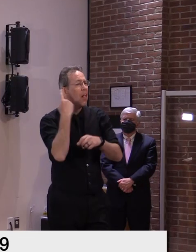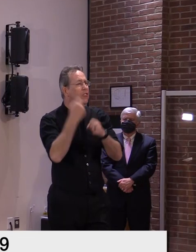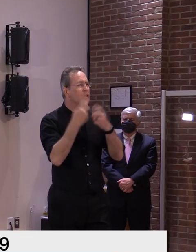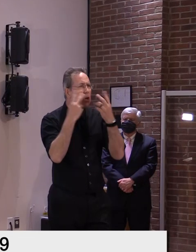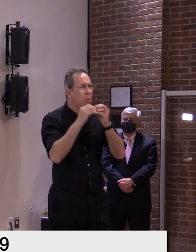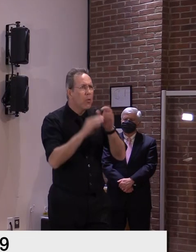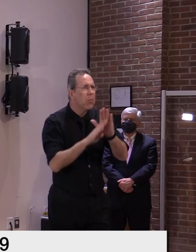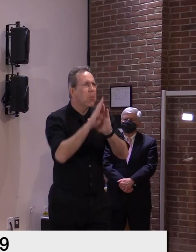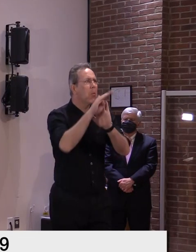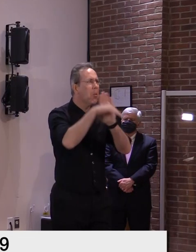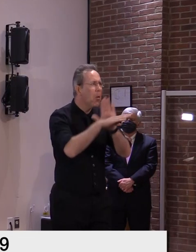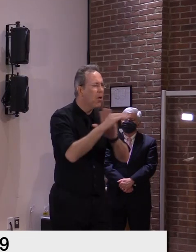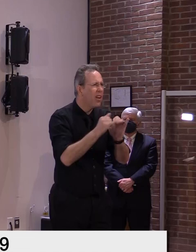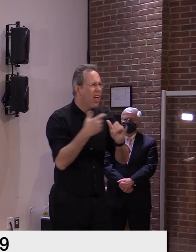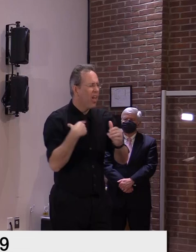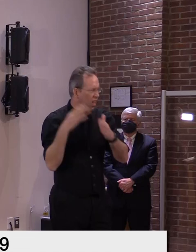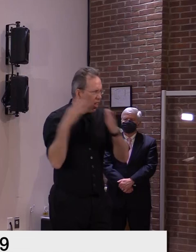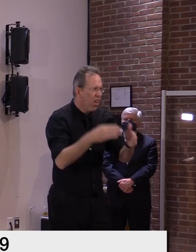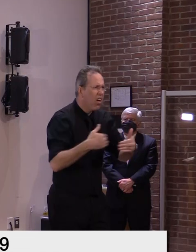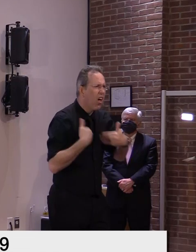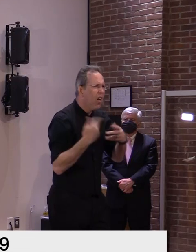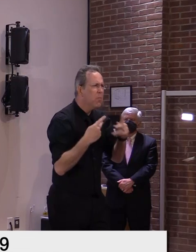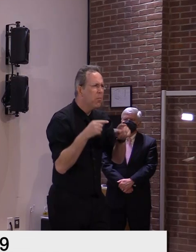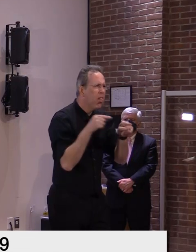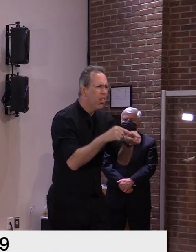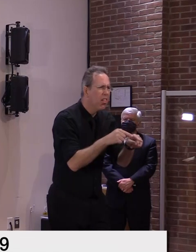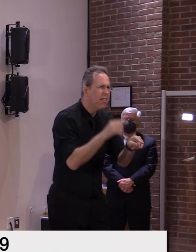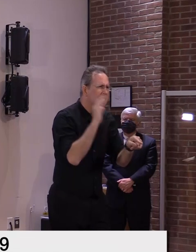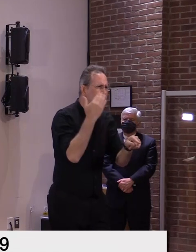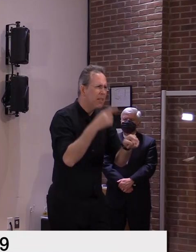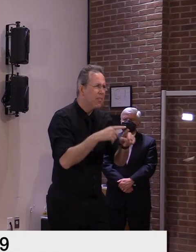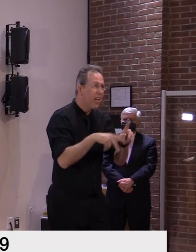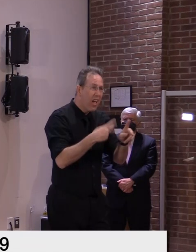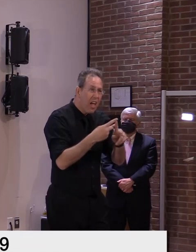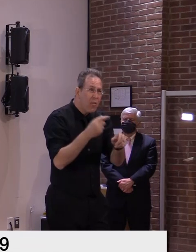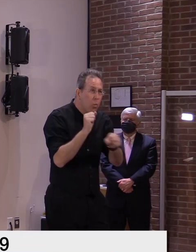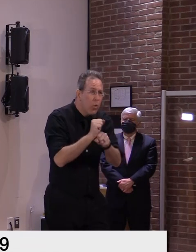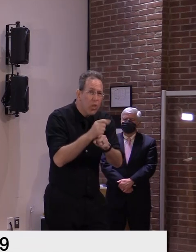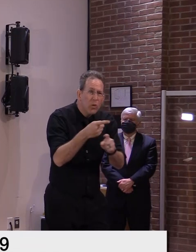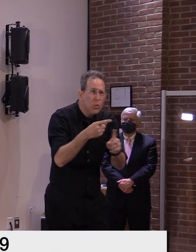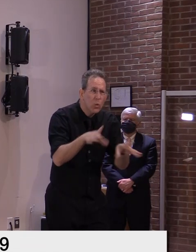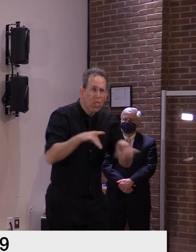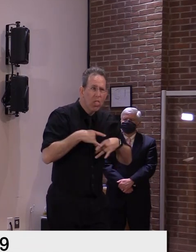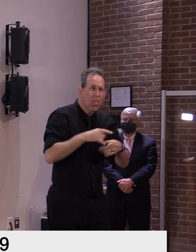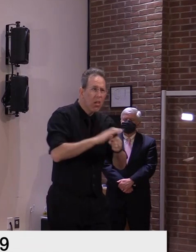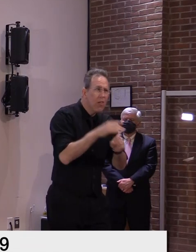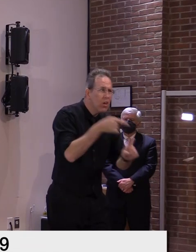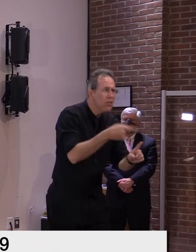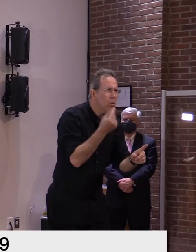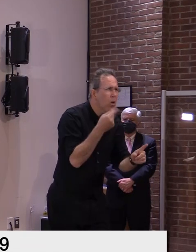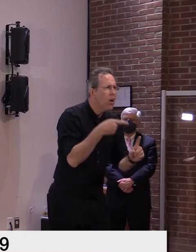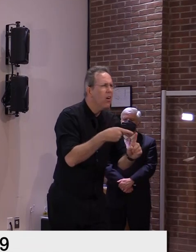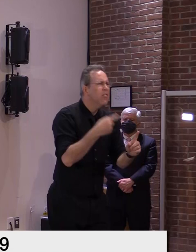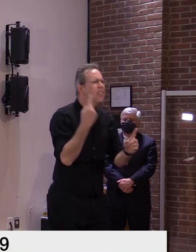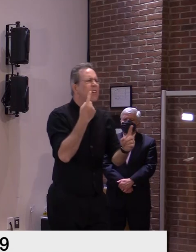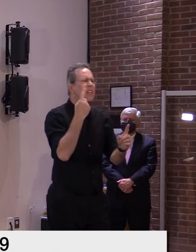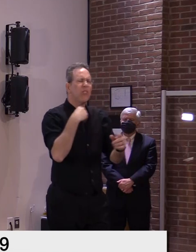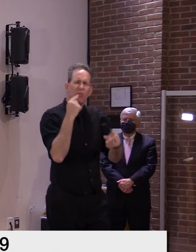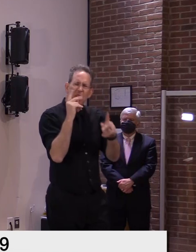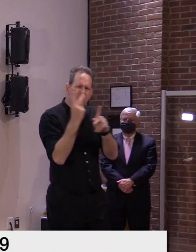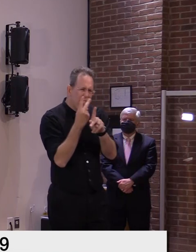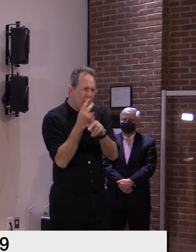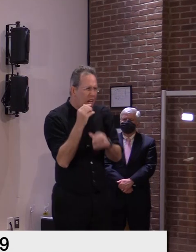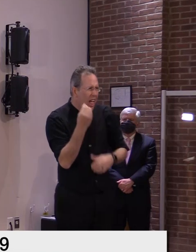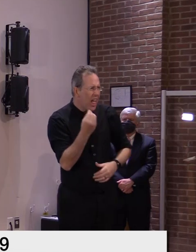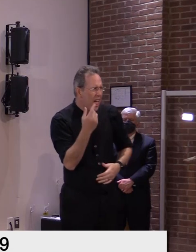to find some more information beyond just broadly an age group. It seems sort of sudden and a little, I think, surprising to